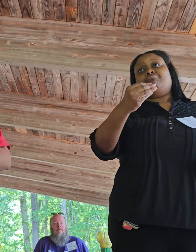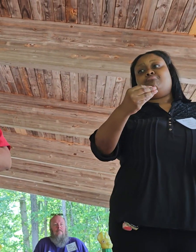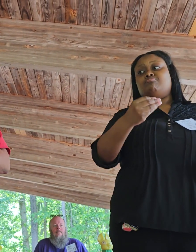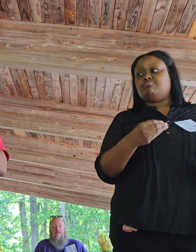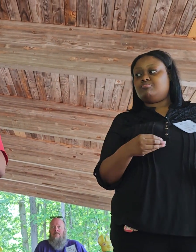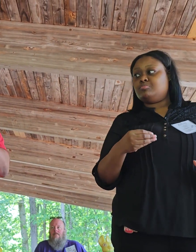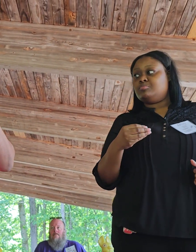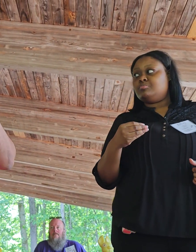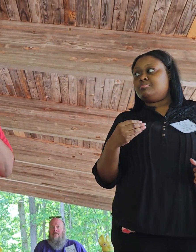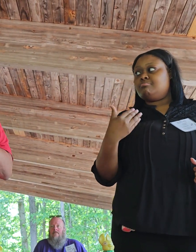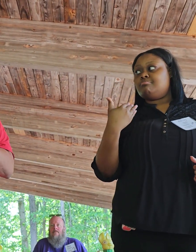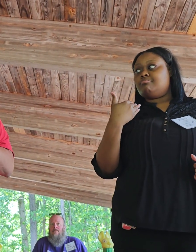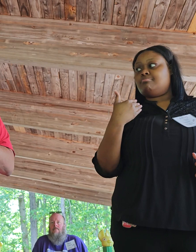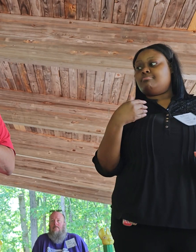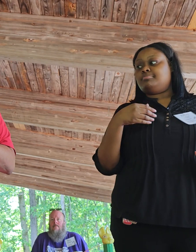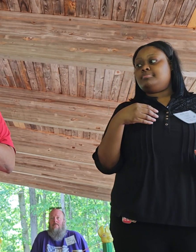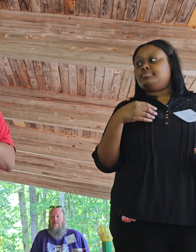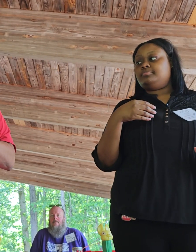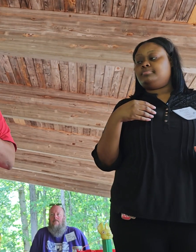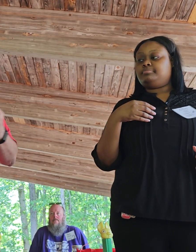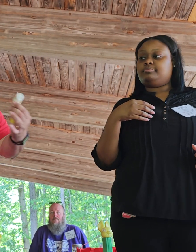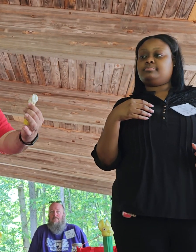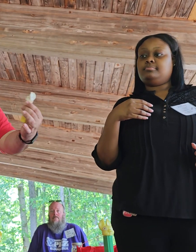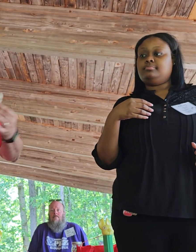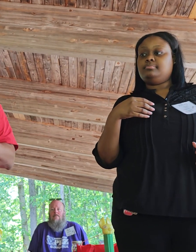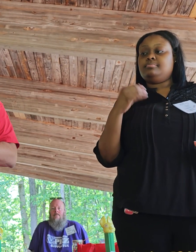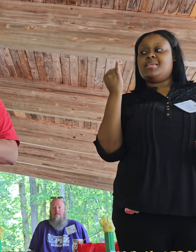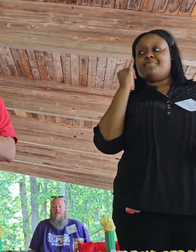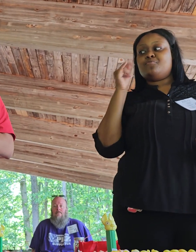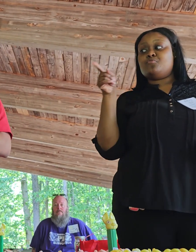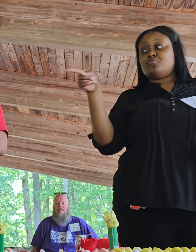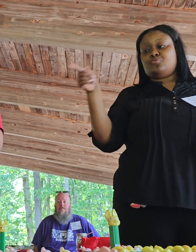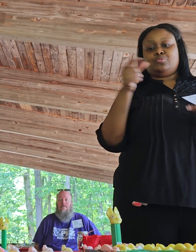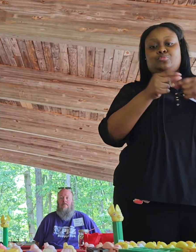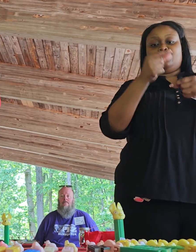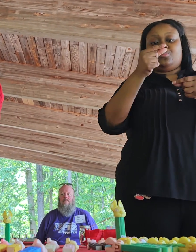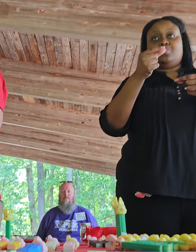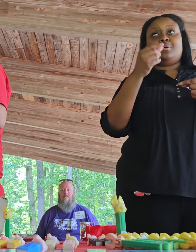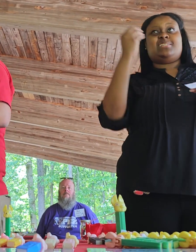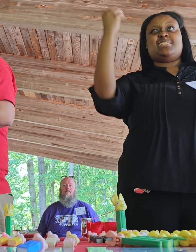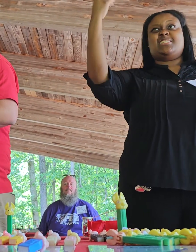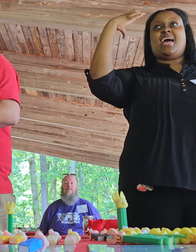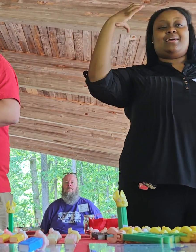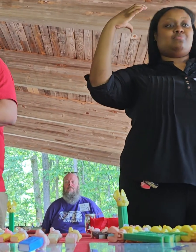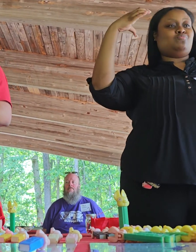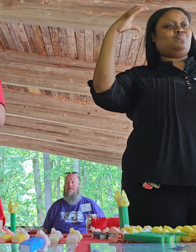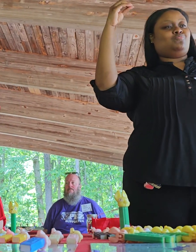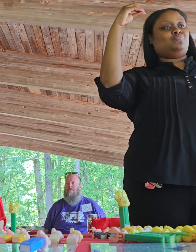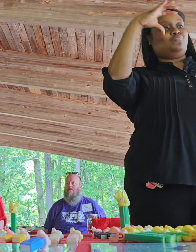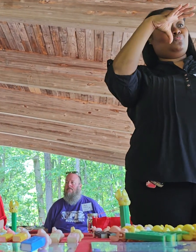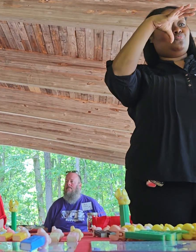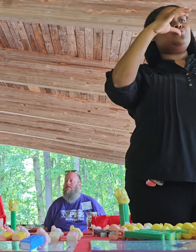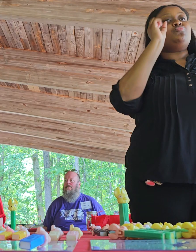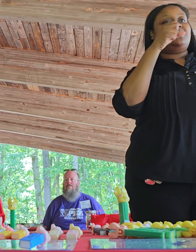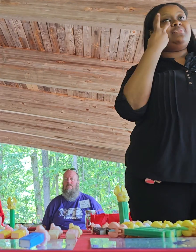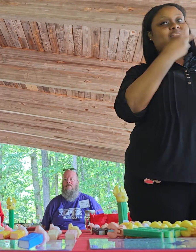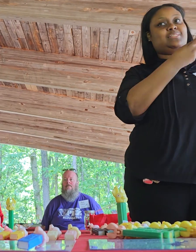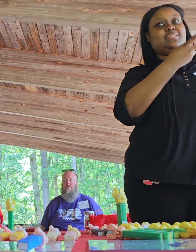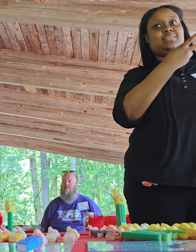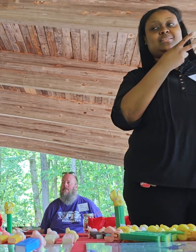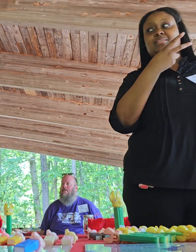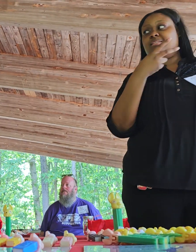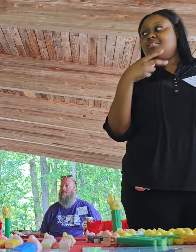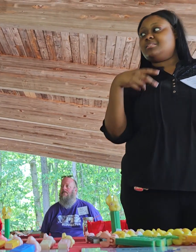With the red here and the reflections, it might not, but if you take it out into the sun, you might see it. But we pass this one around as well. It's another fairly rare